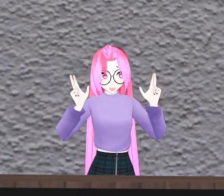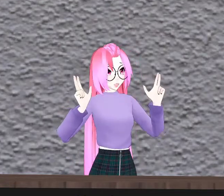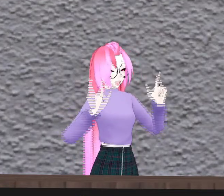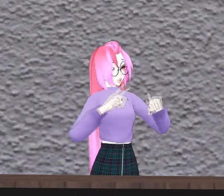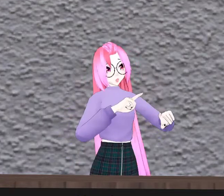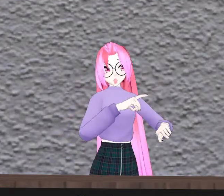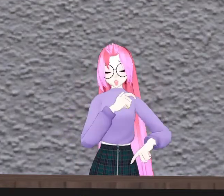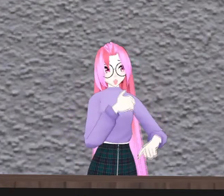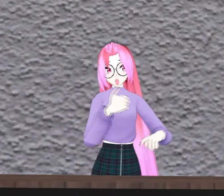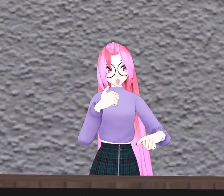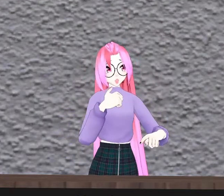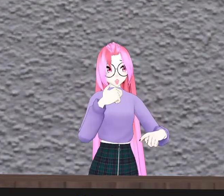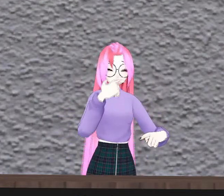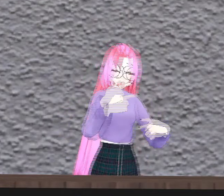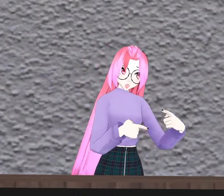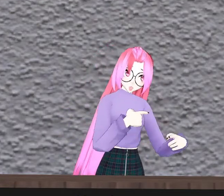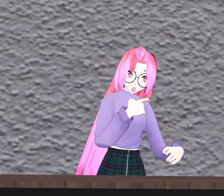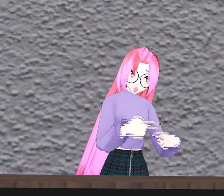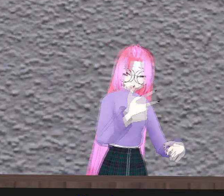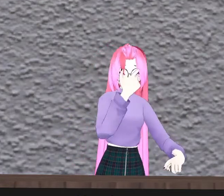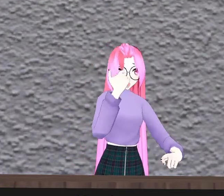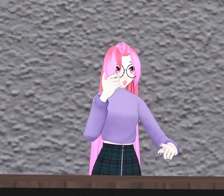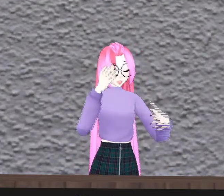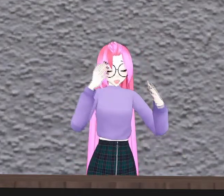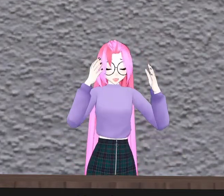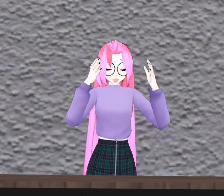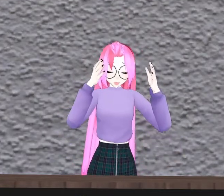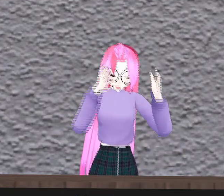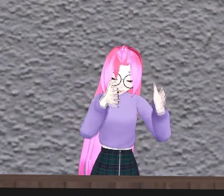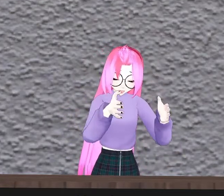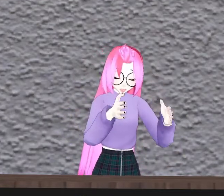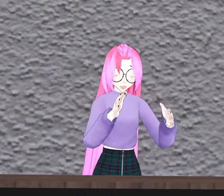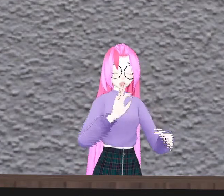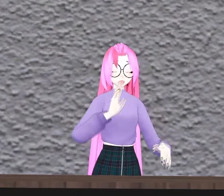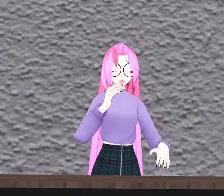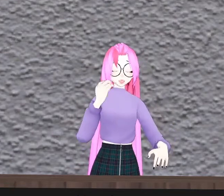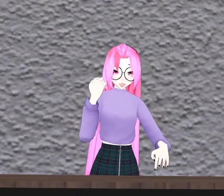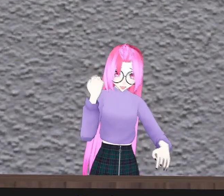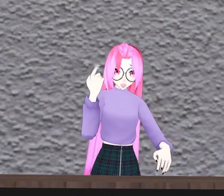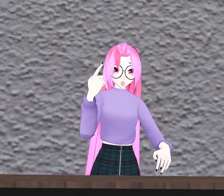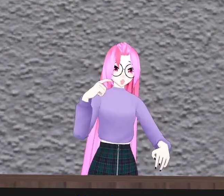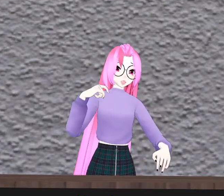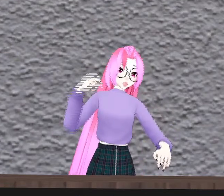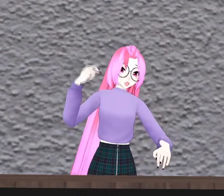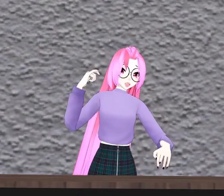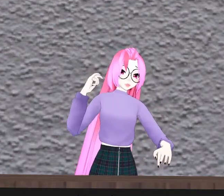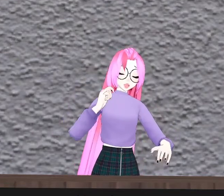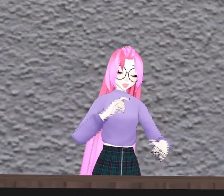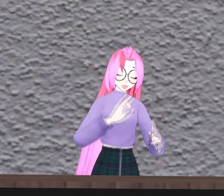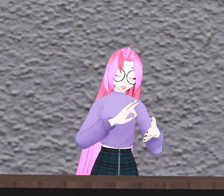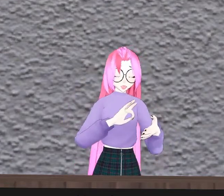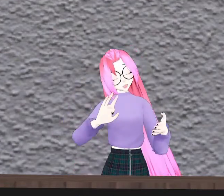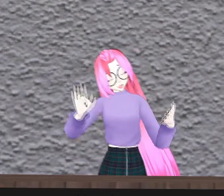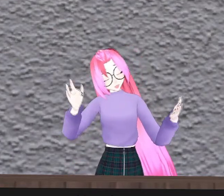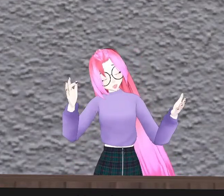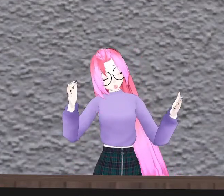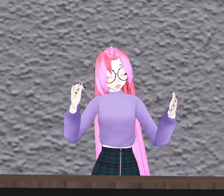saying, but not if it's all signed because you need to be able to focus on them to understand it all. And it's really rude if